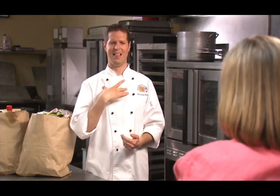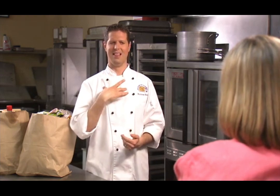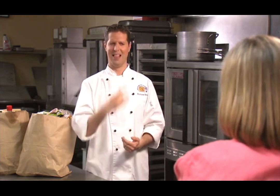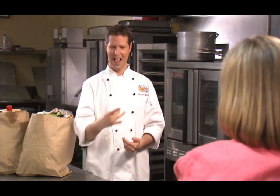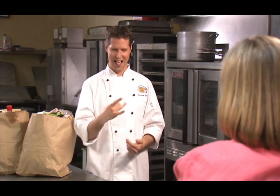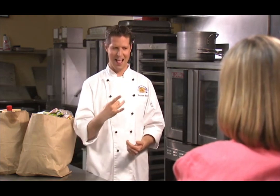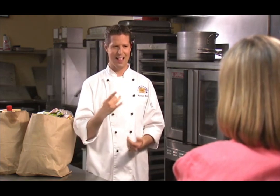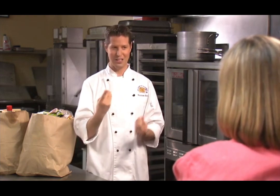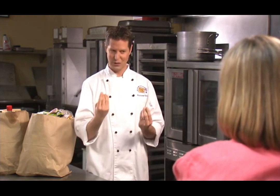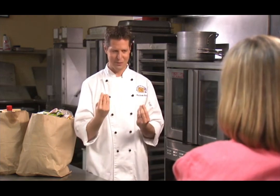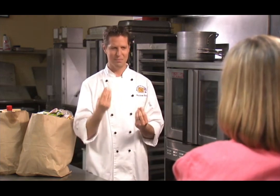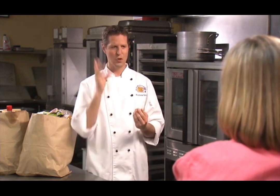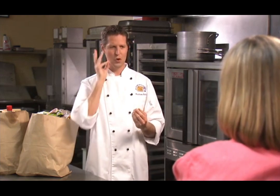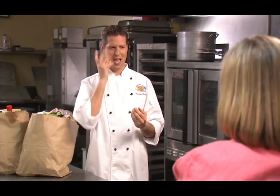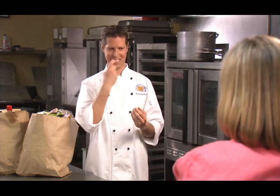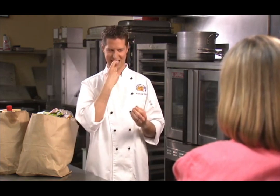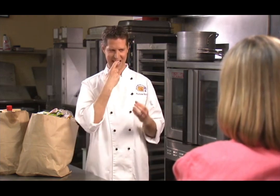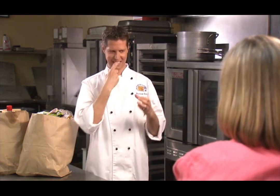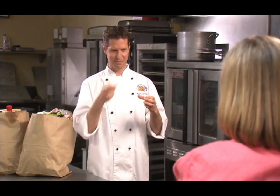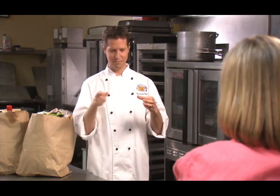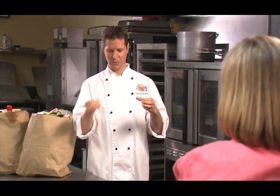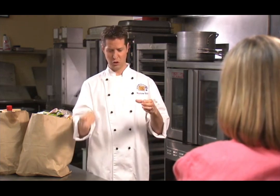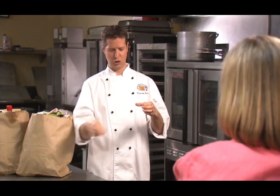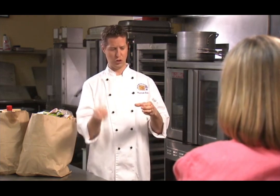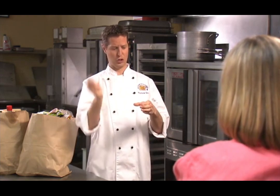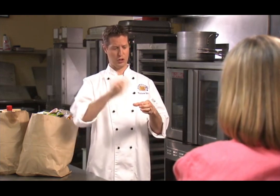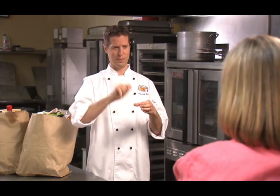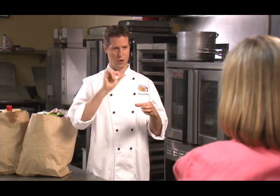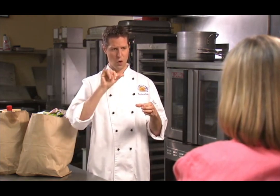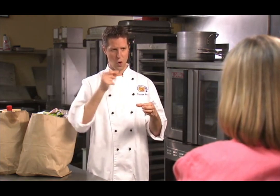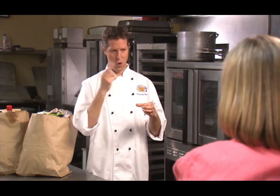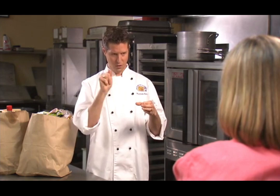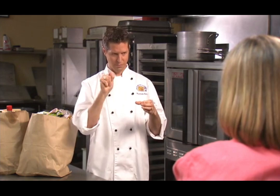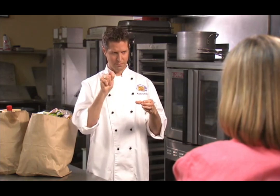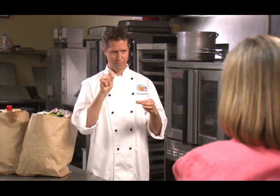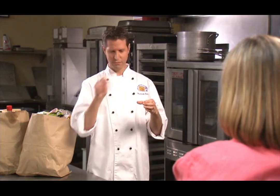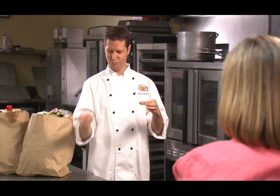I like to layer ingredients in a wine glass to make it pretty.